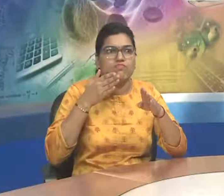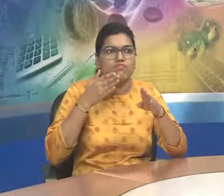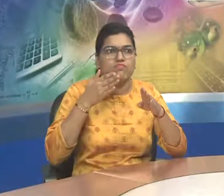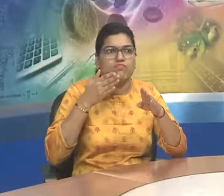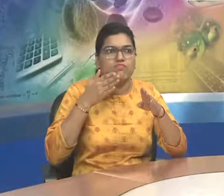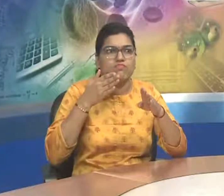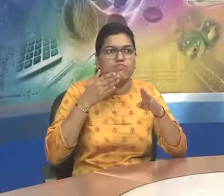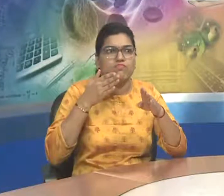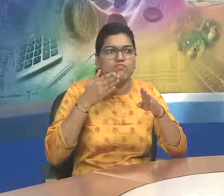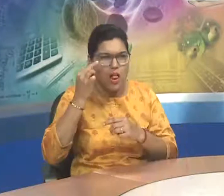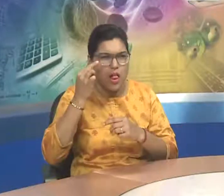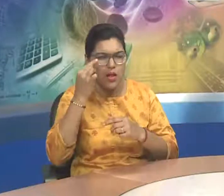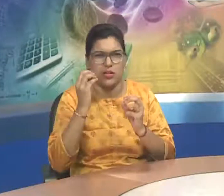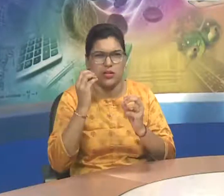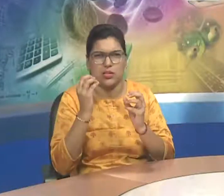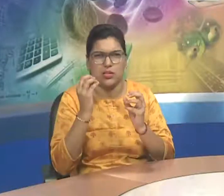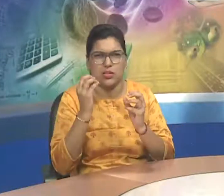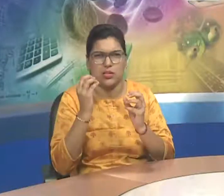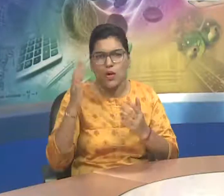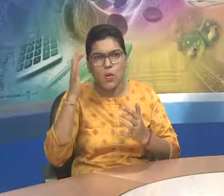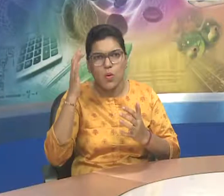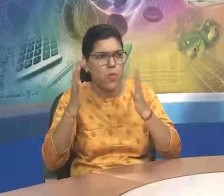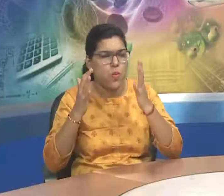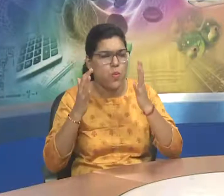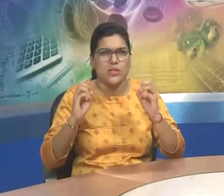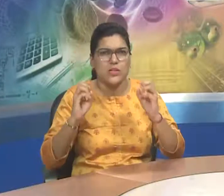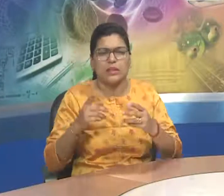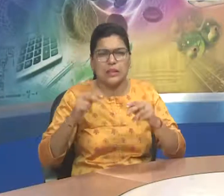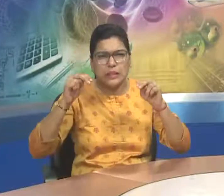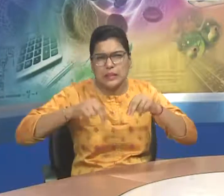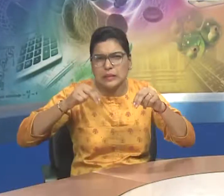he developed an eye infection